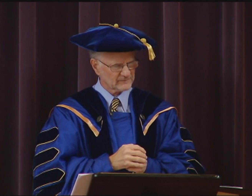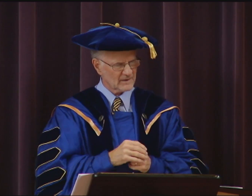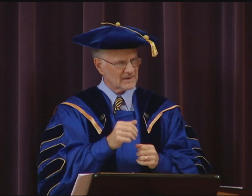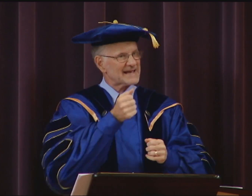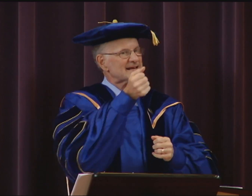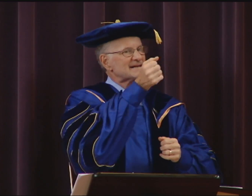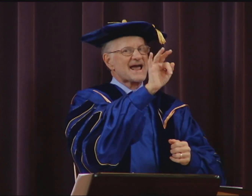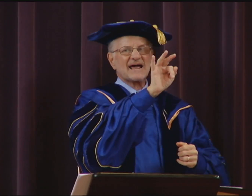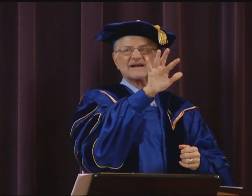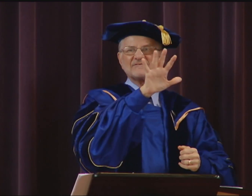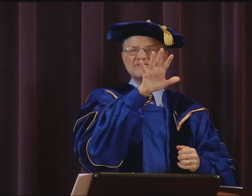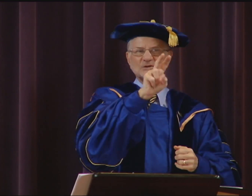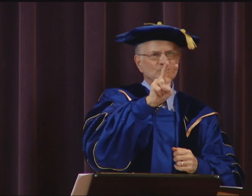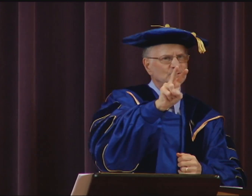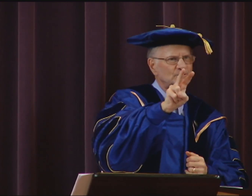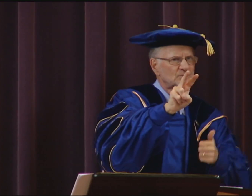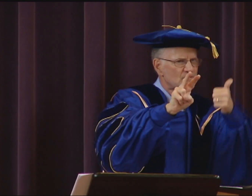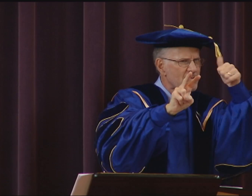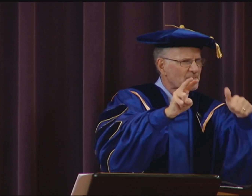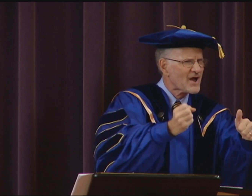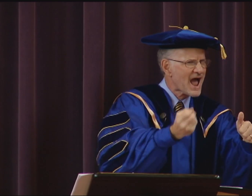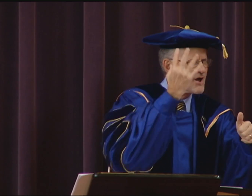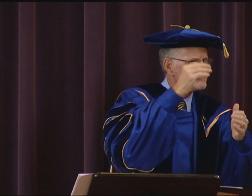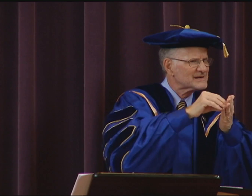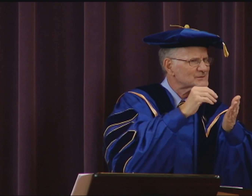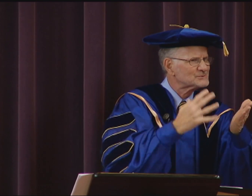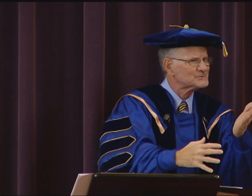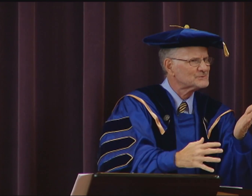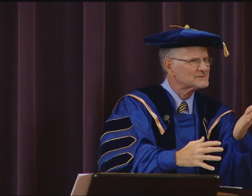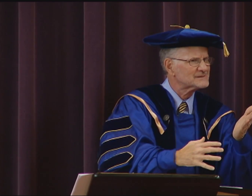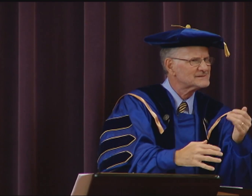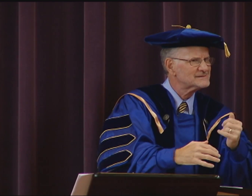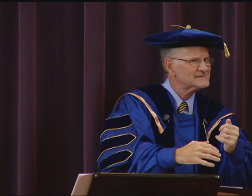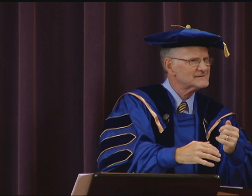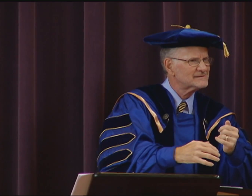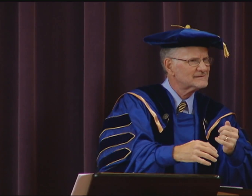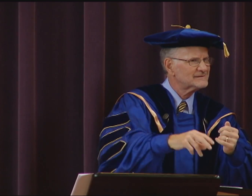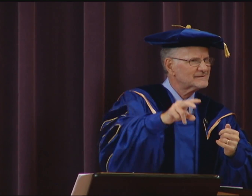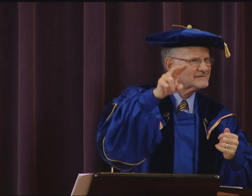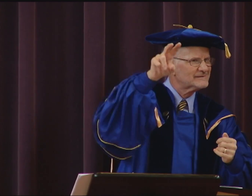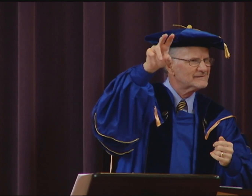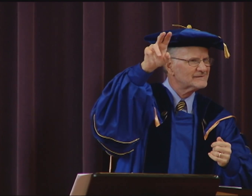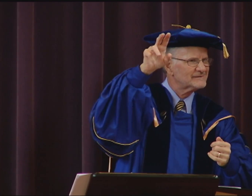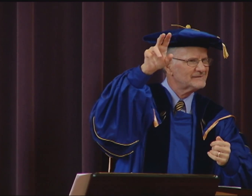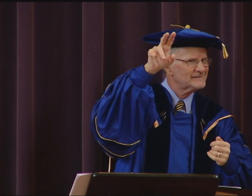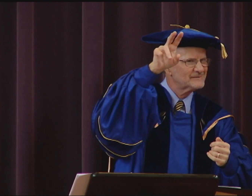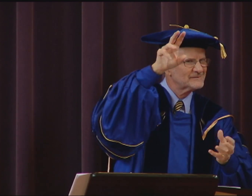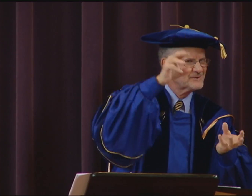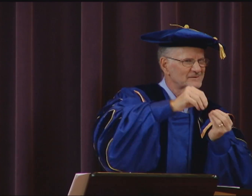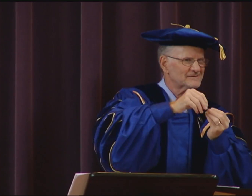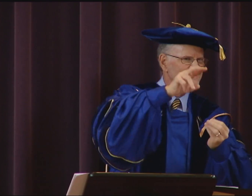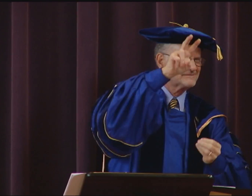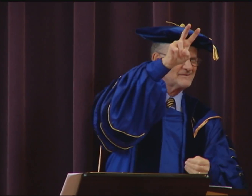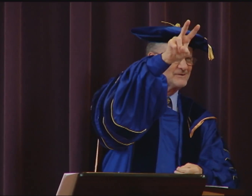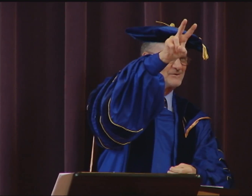those classes, we looked at the notes from those classes. How many students do you think we had?